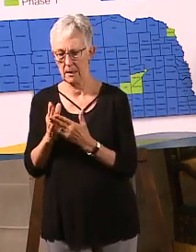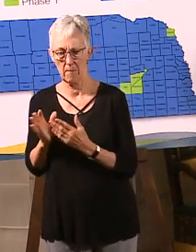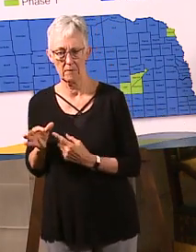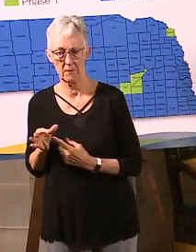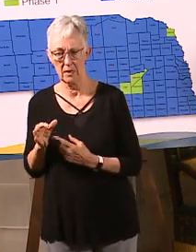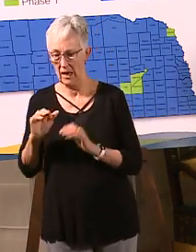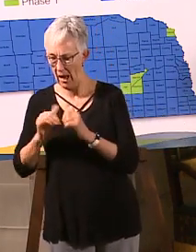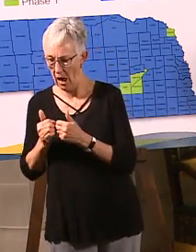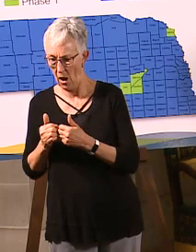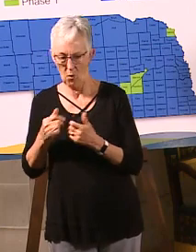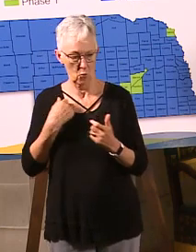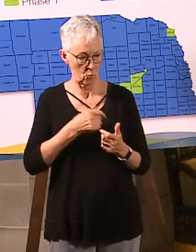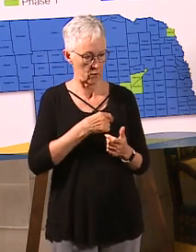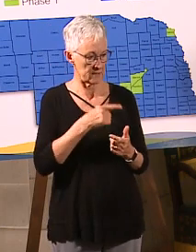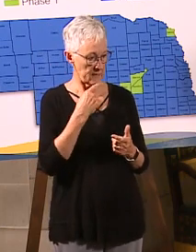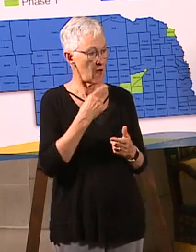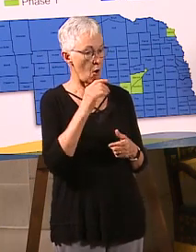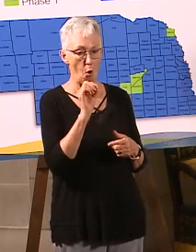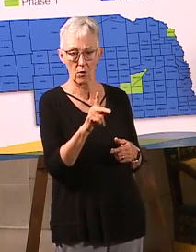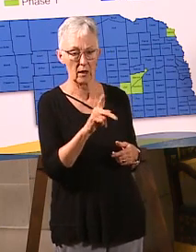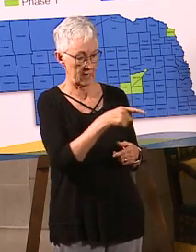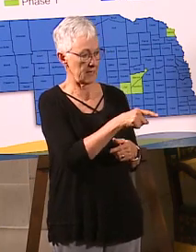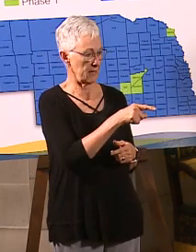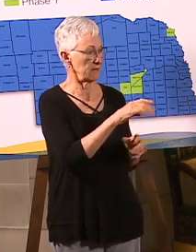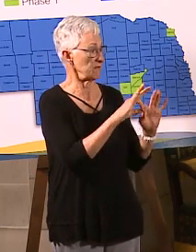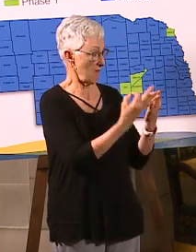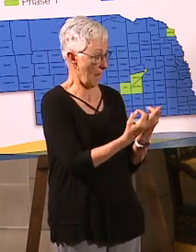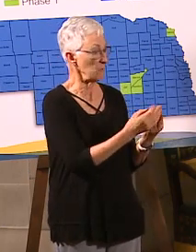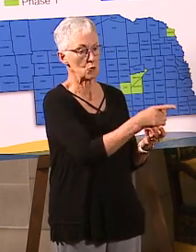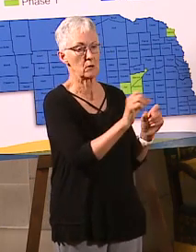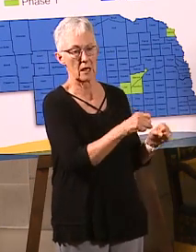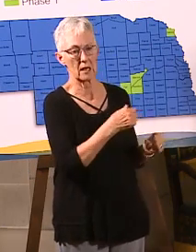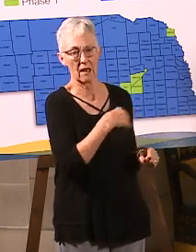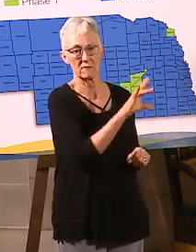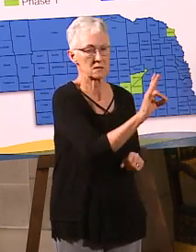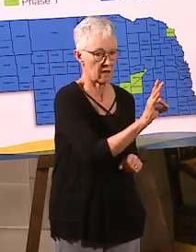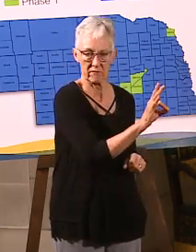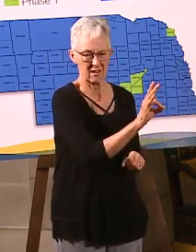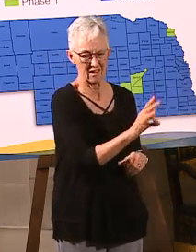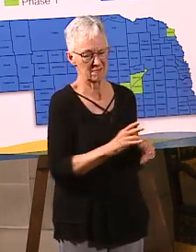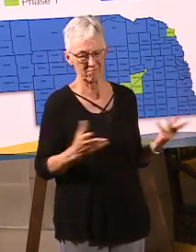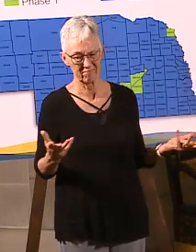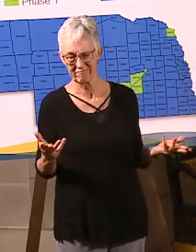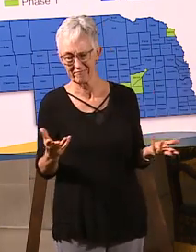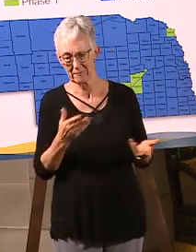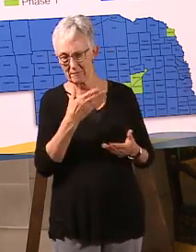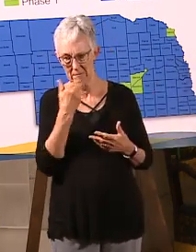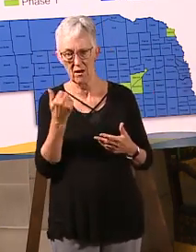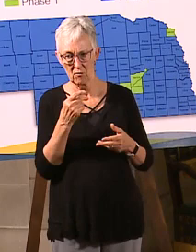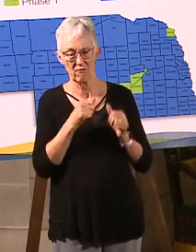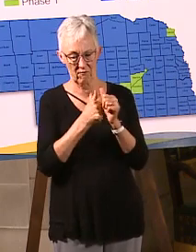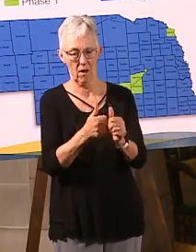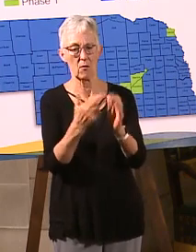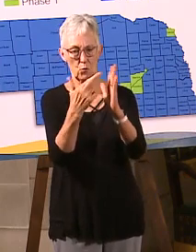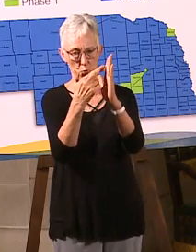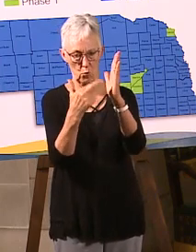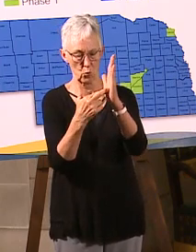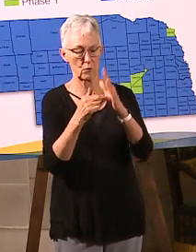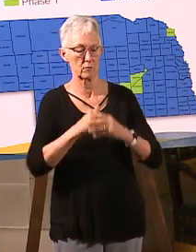so we'll keep it at 6 per table, and you'll have a chance to meet other family members. All right, Ryan